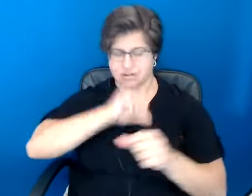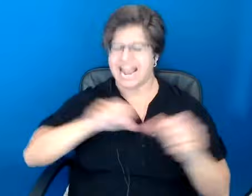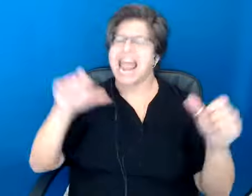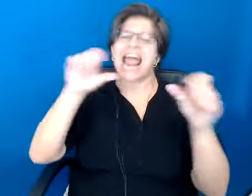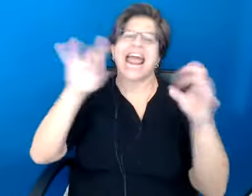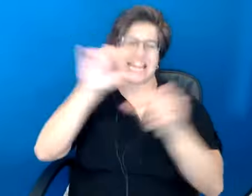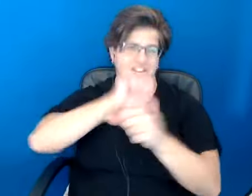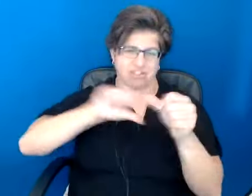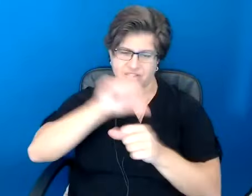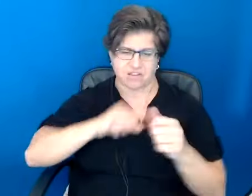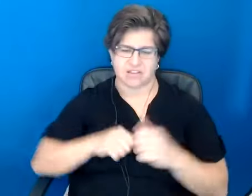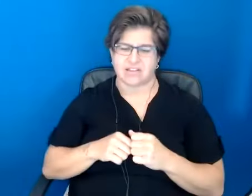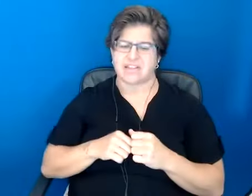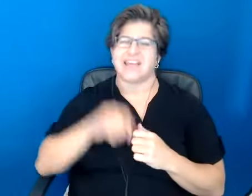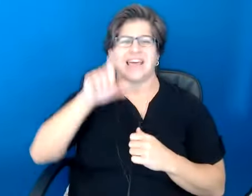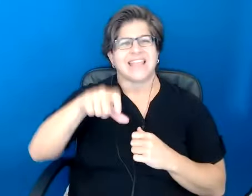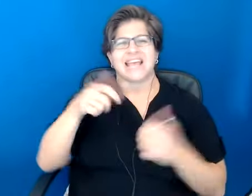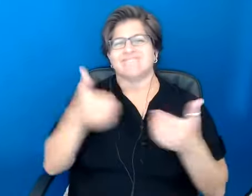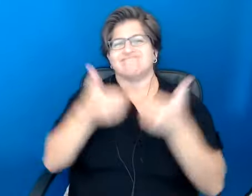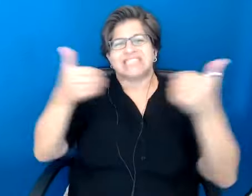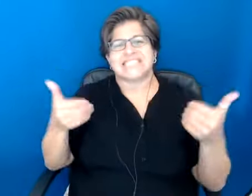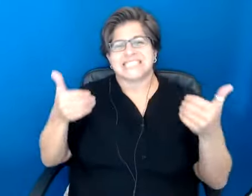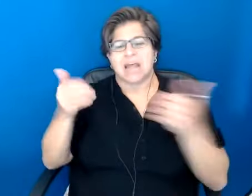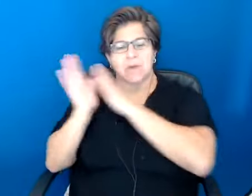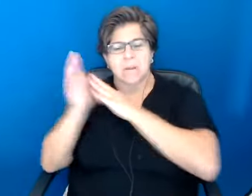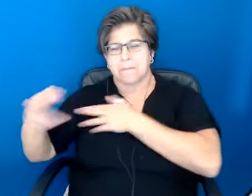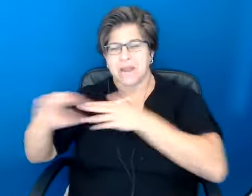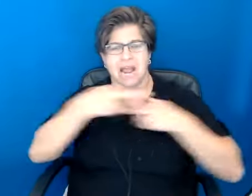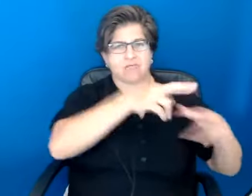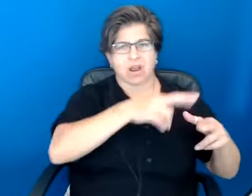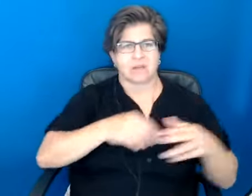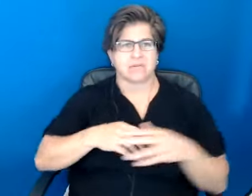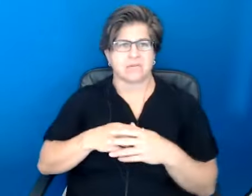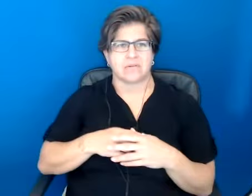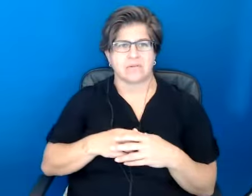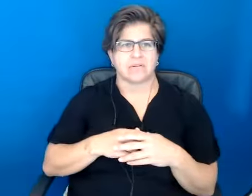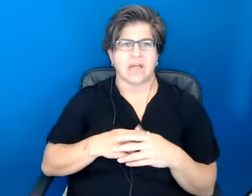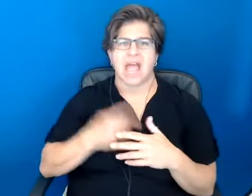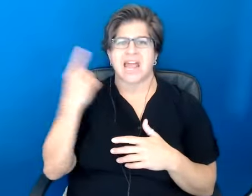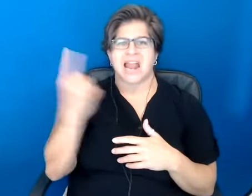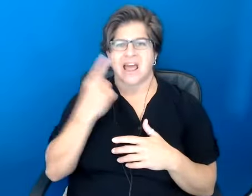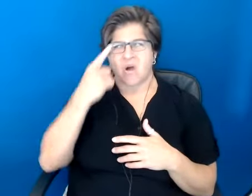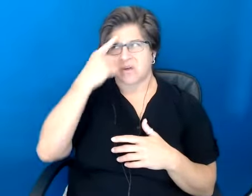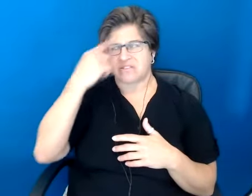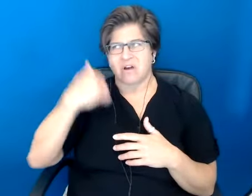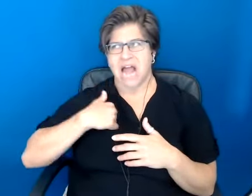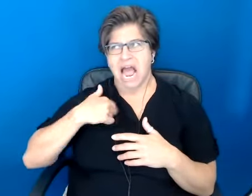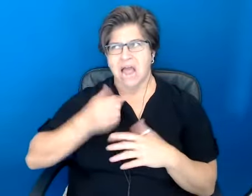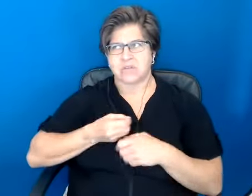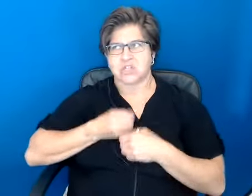other, because my father wanted me to sleep myself and he wanted his wife in his bedroom. I didn't understand their feelings.